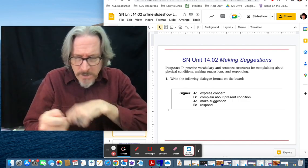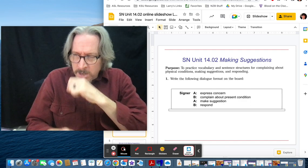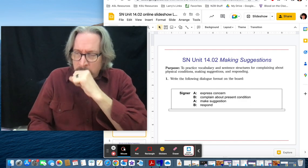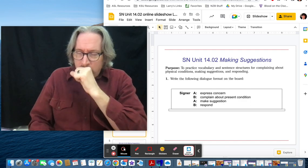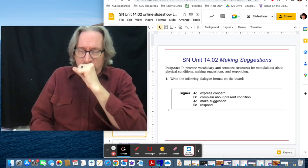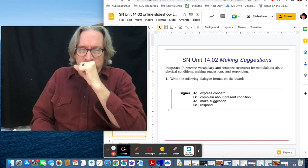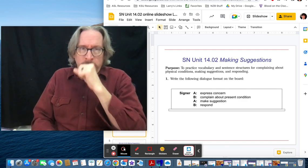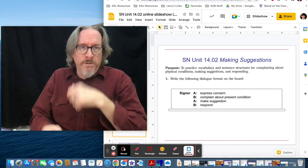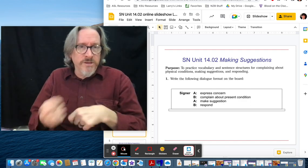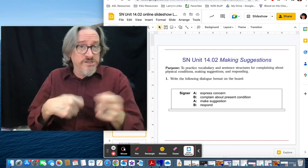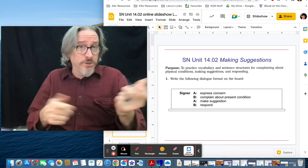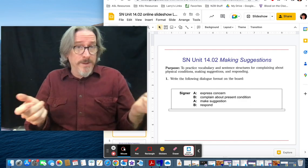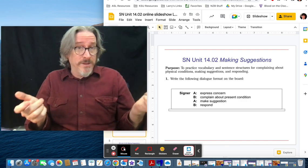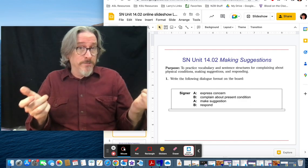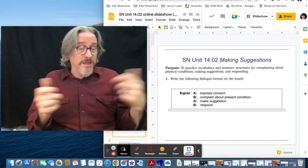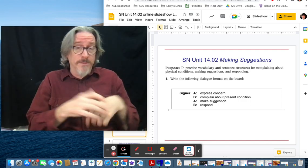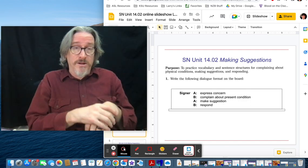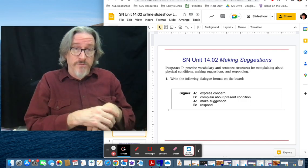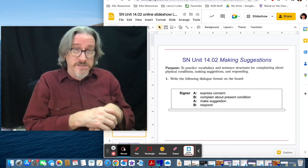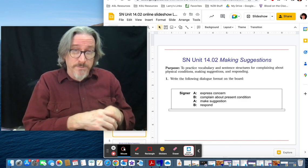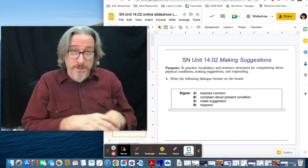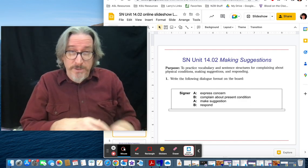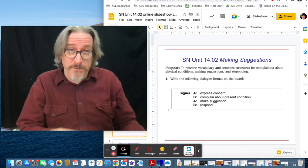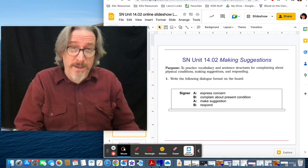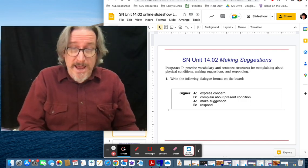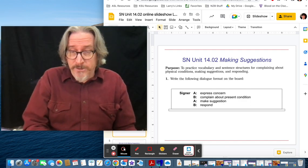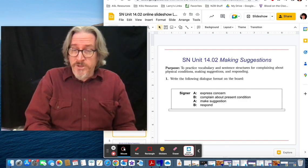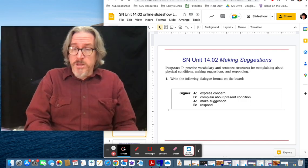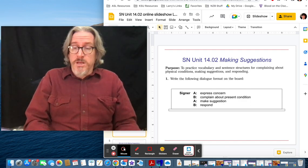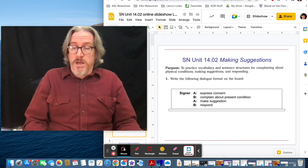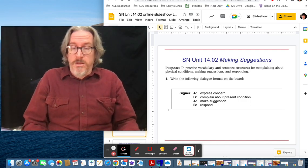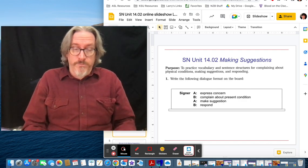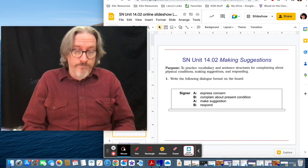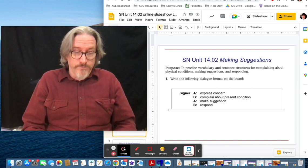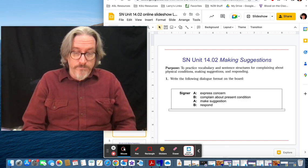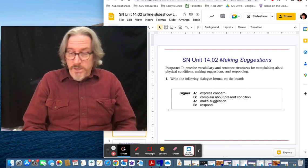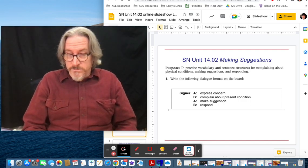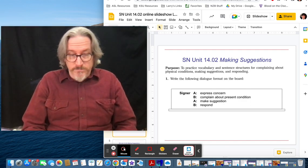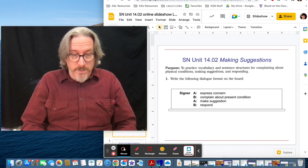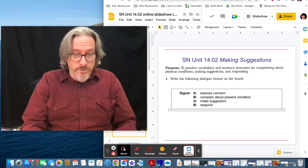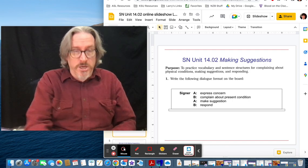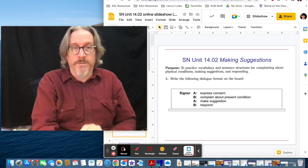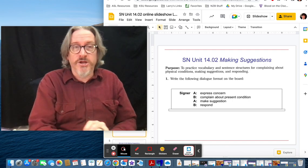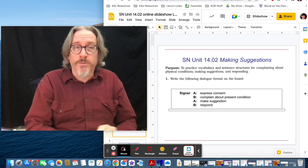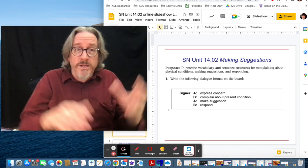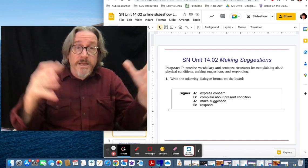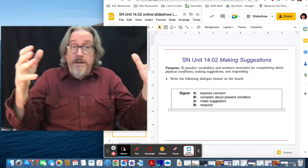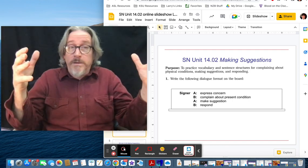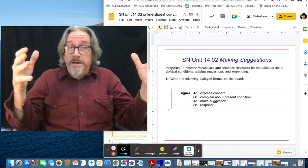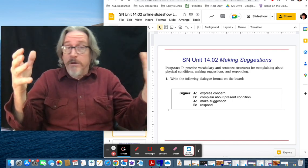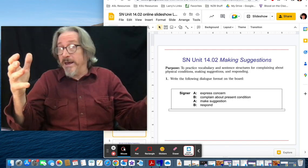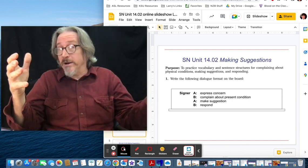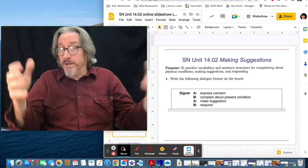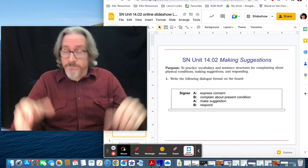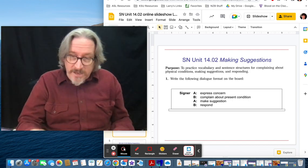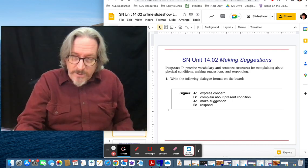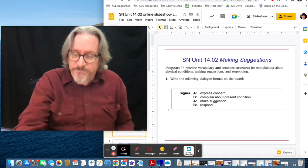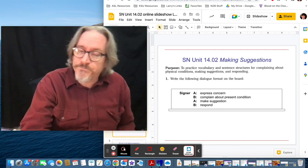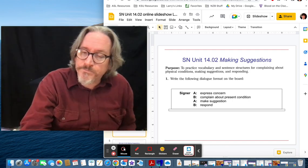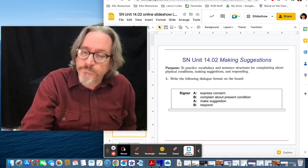out things that you might be complaining about, things that might be bad. Maybe you talk about your bowling game and how bad it